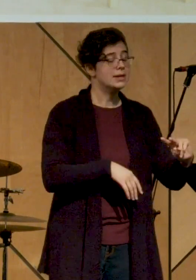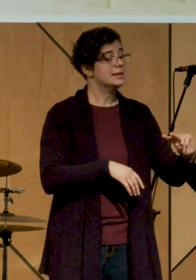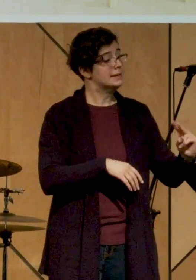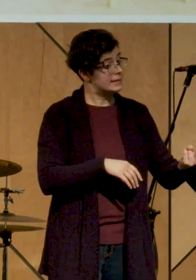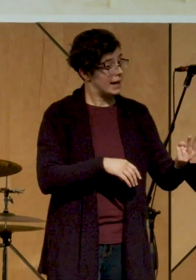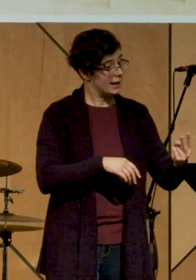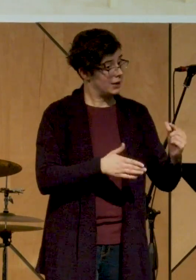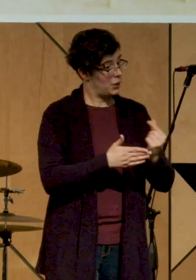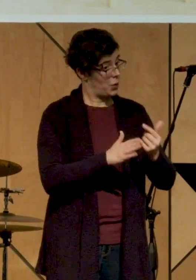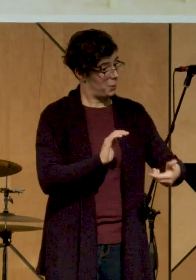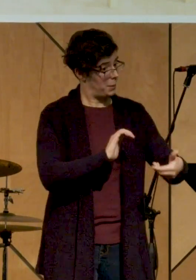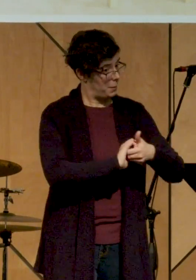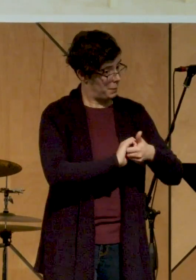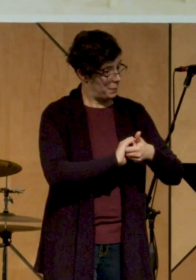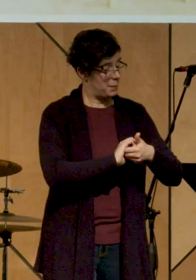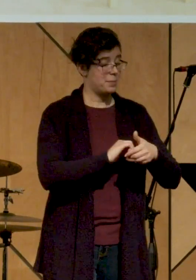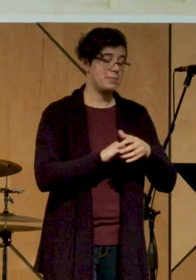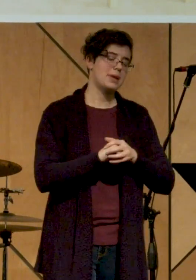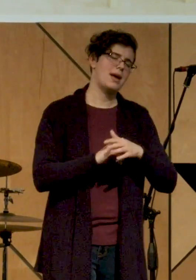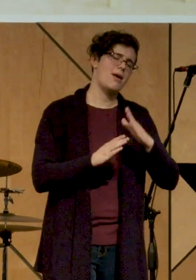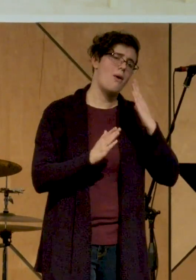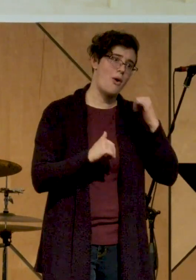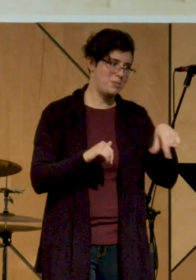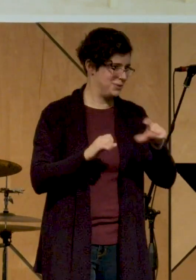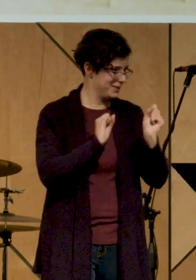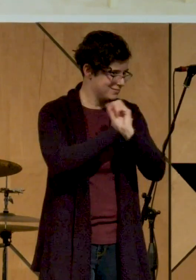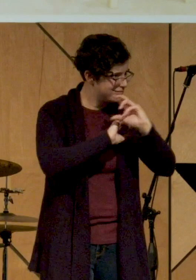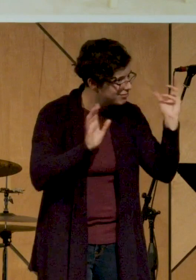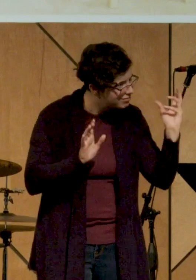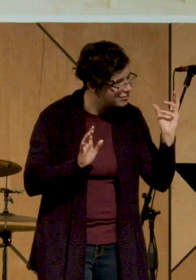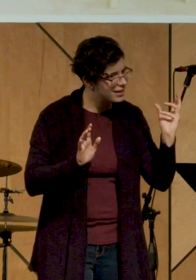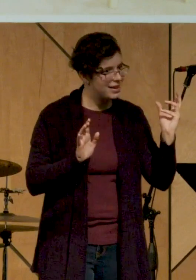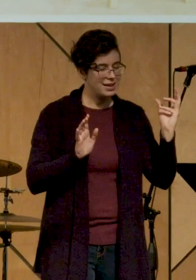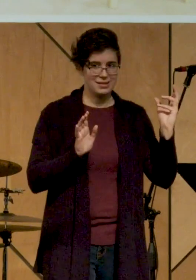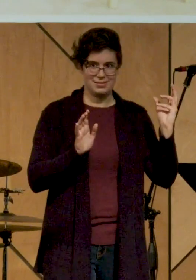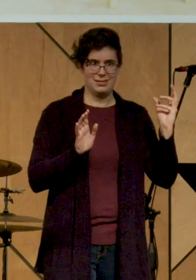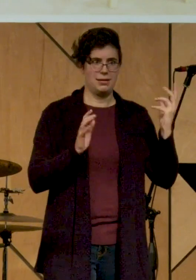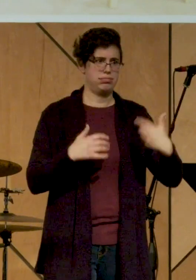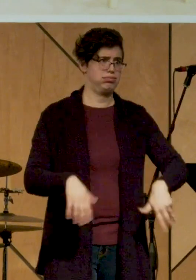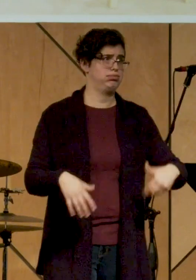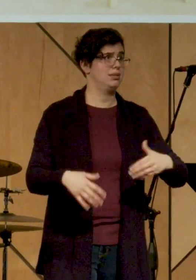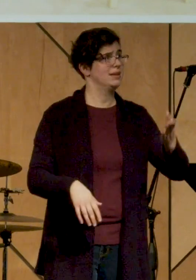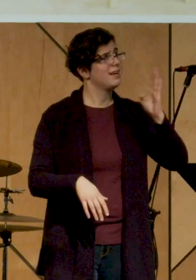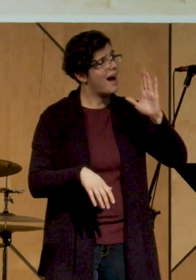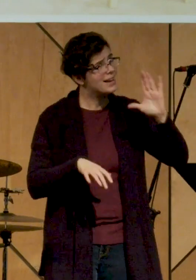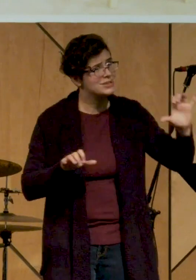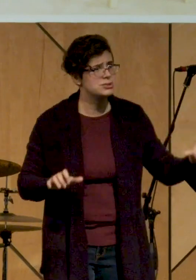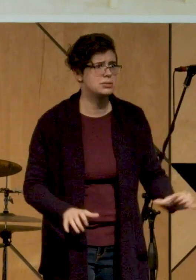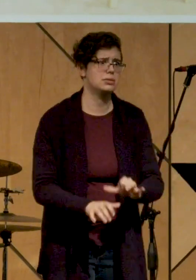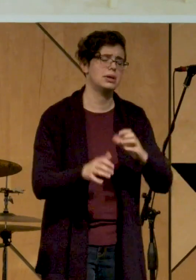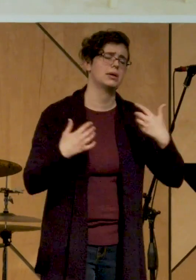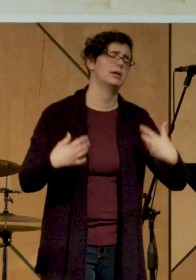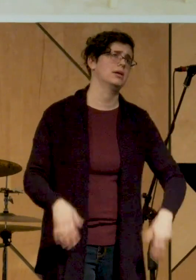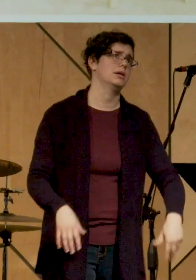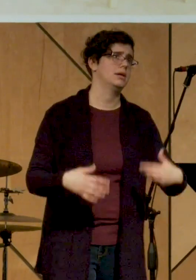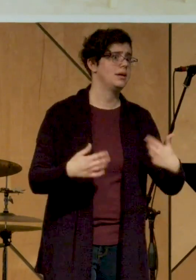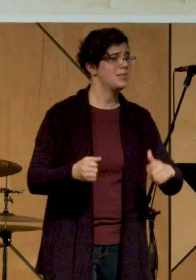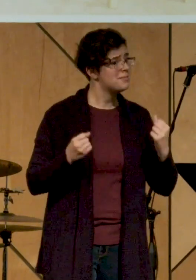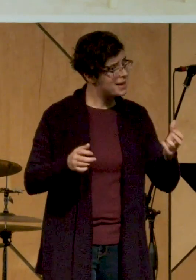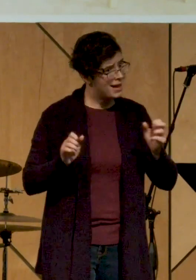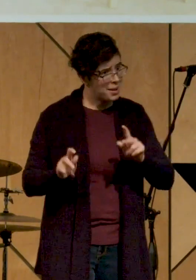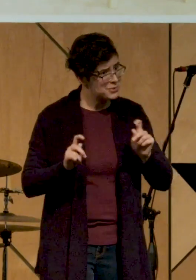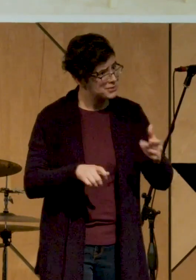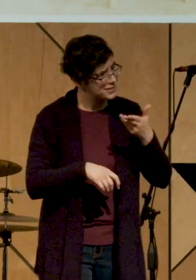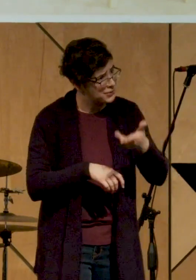second global partnership. I hope you're getting the picture of the expansiveness of what God is doing, all the doors that could open.